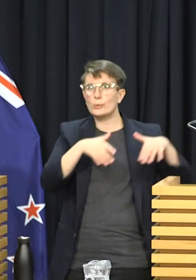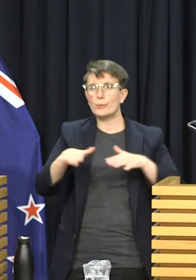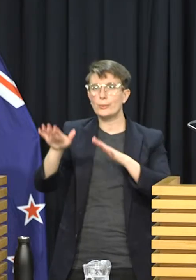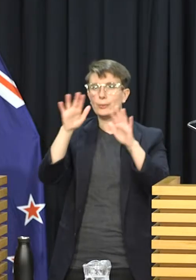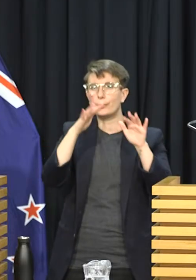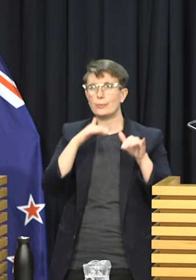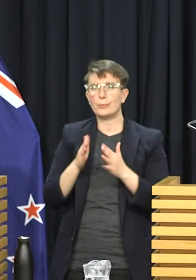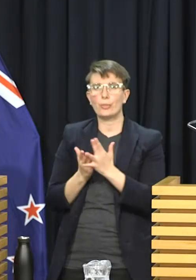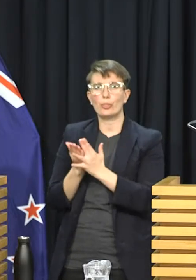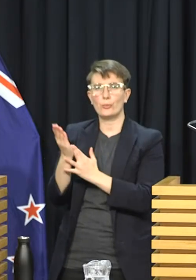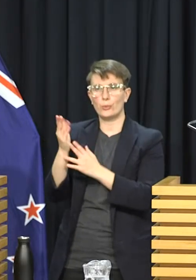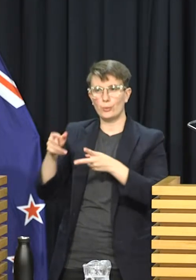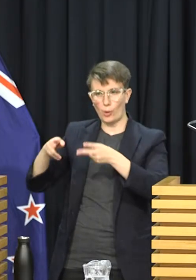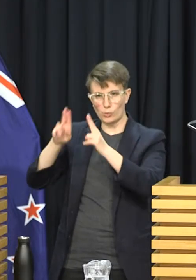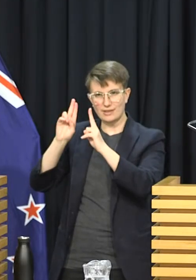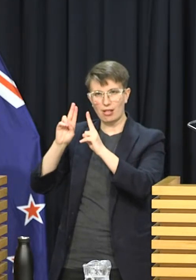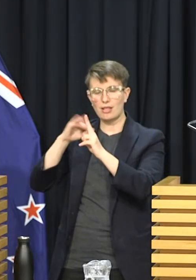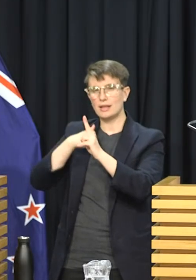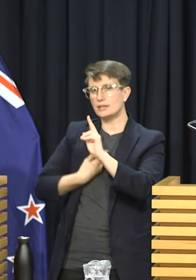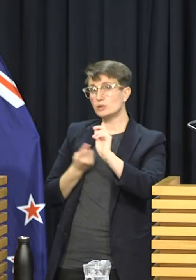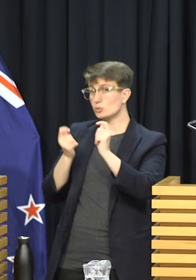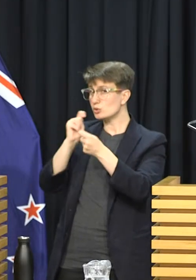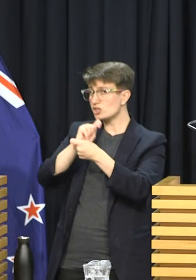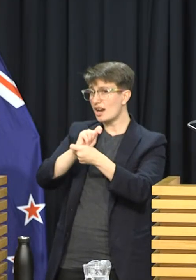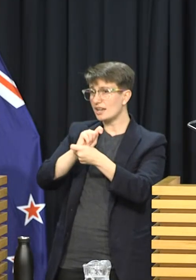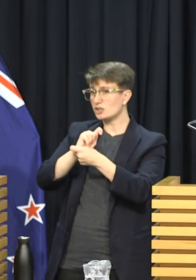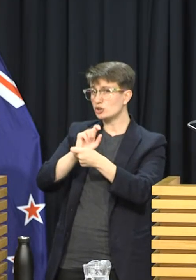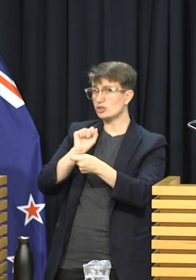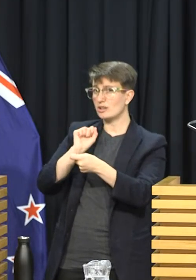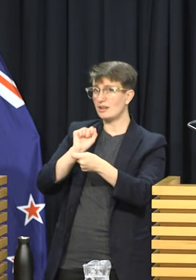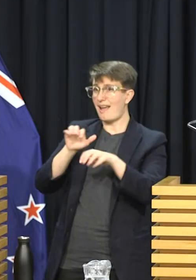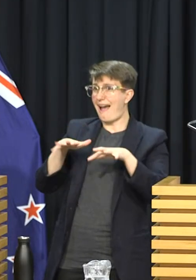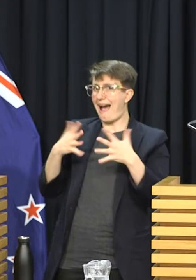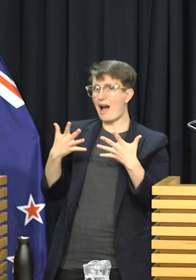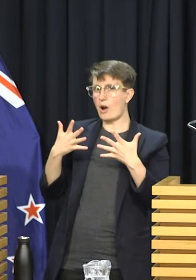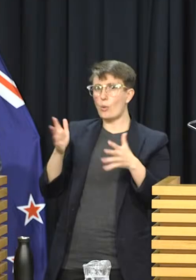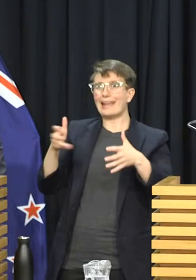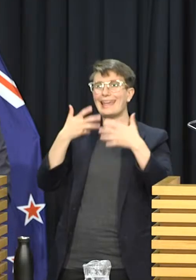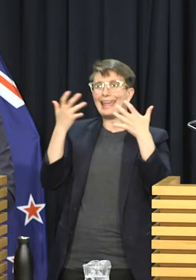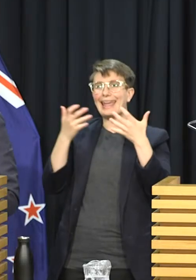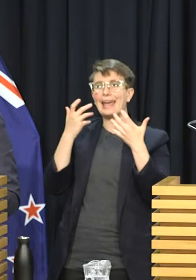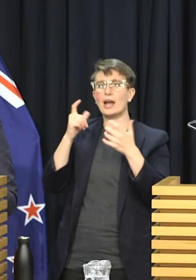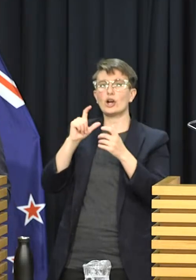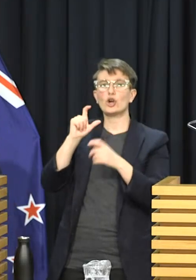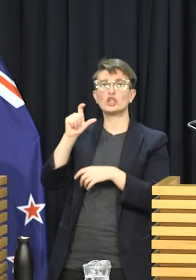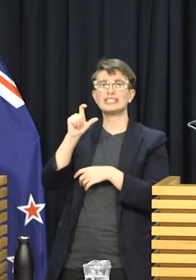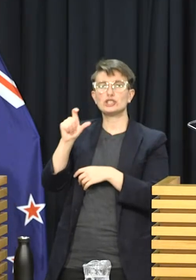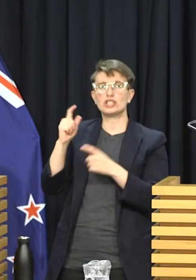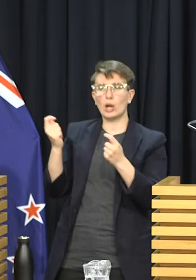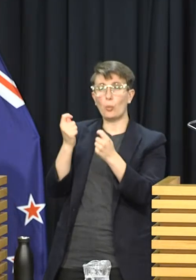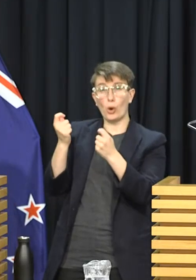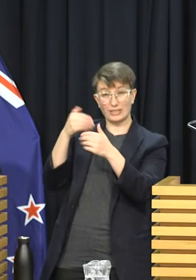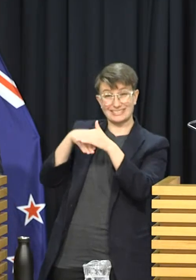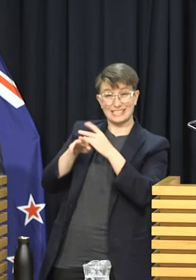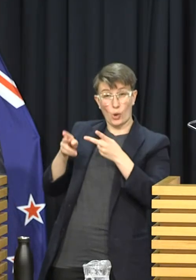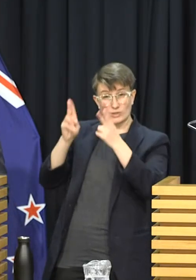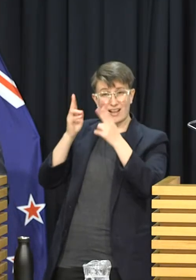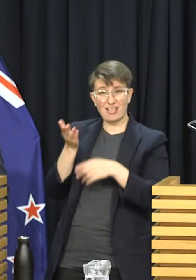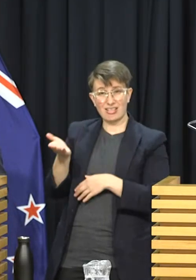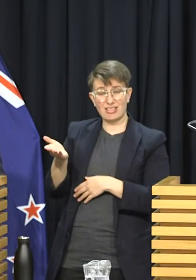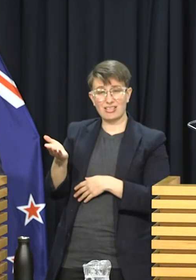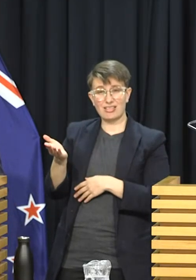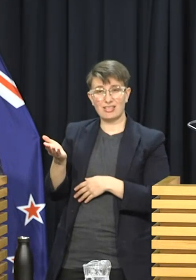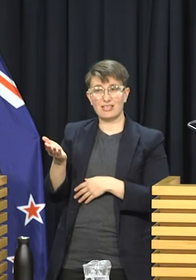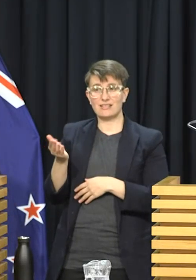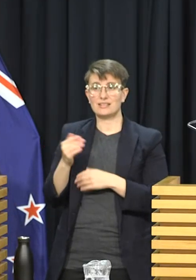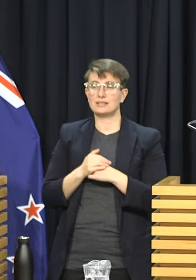up how the MIQ's air systems work due to the possibility of airborne transmission. So I'll make a more general comment first, and then again, if Dr. Bloomfield might